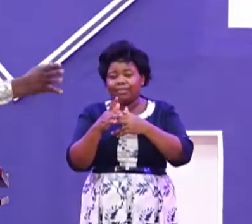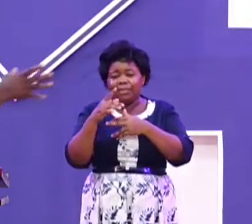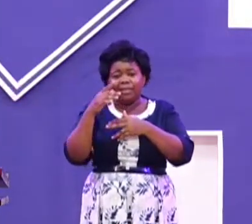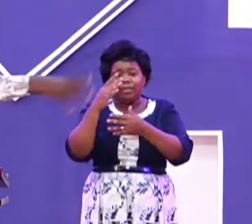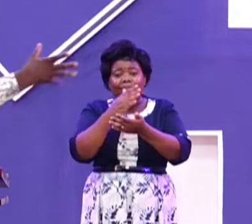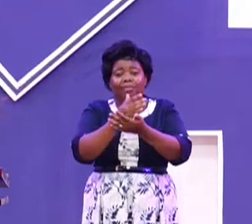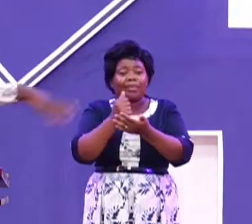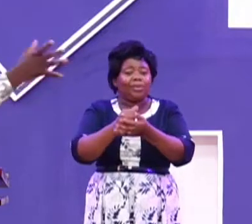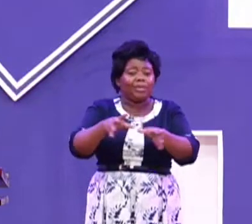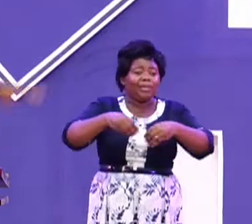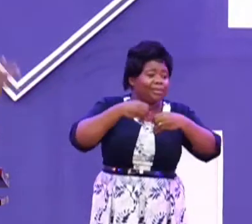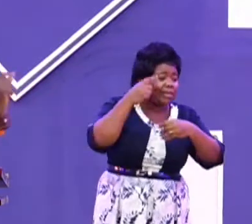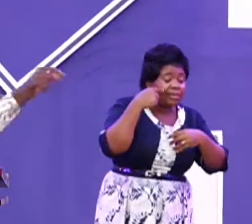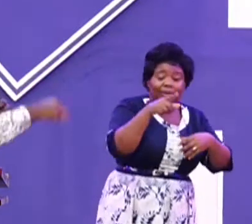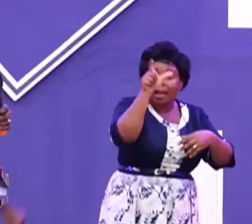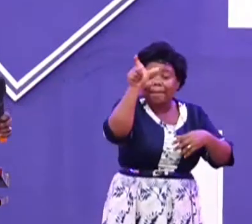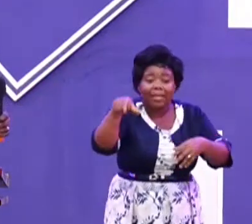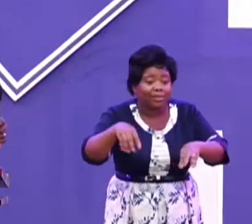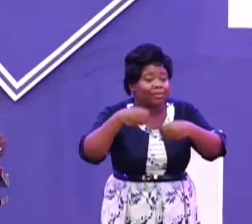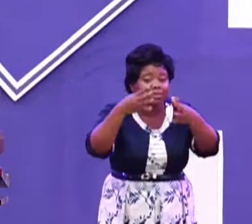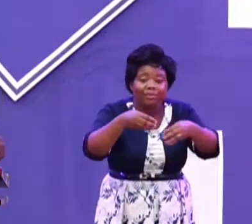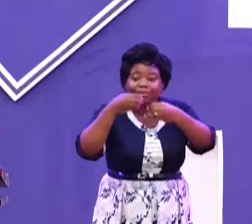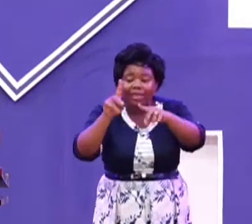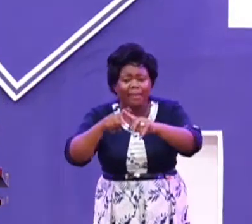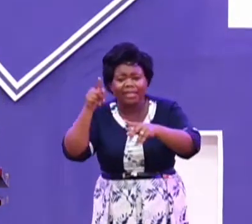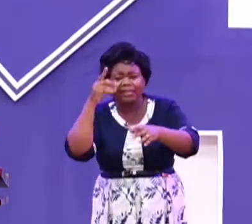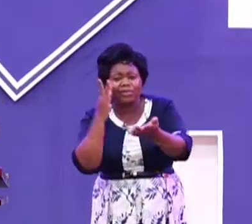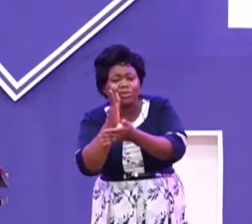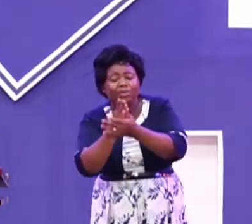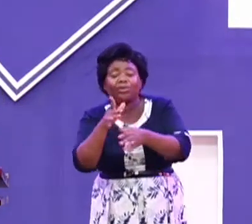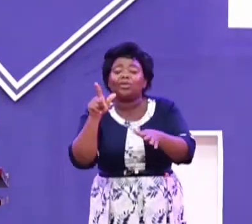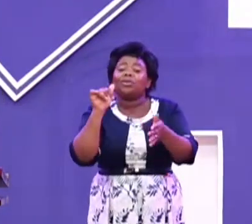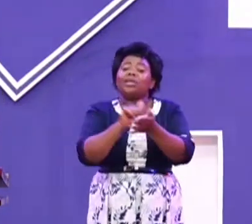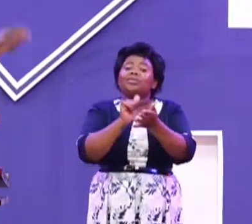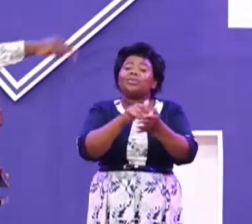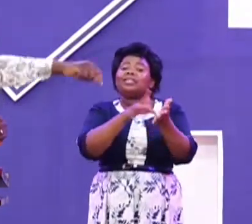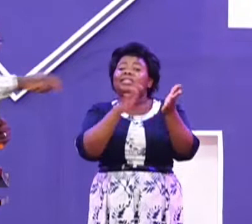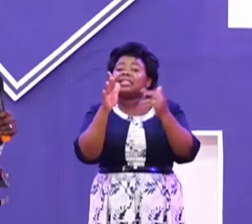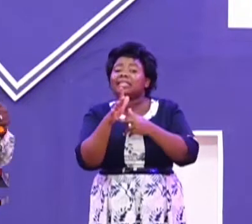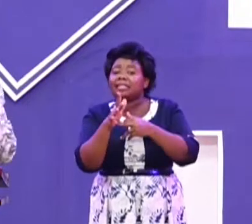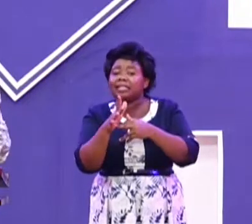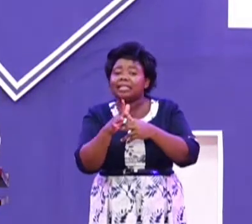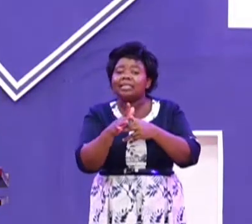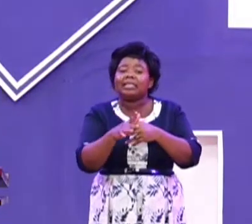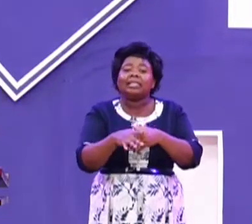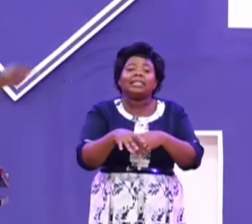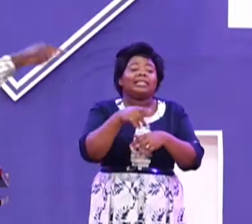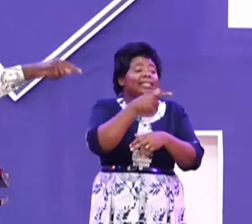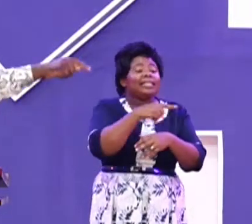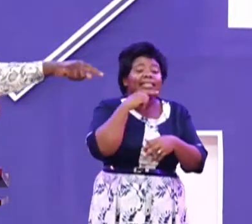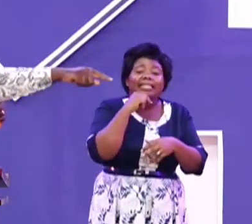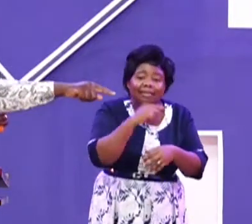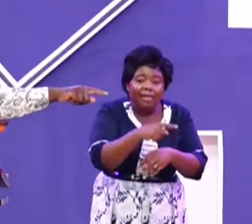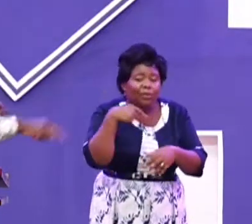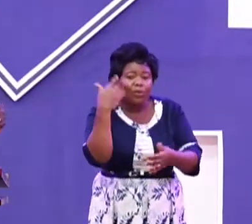they're so bright. But it was Jesus now. It is bright who asks for the drink. It is bright